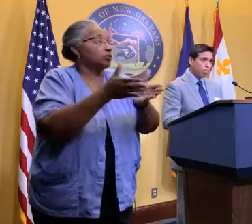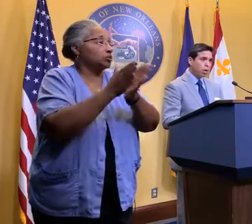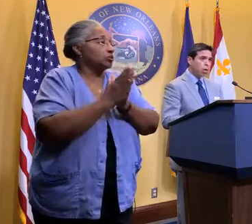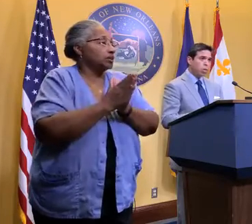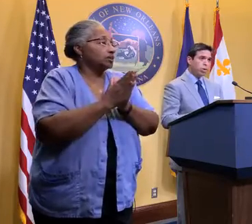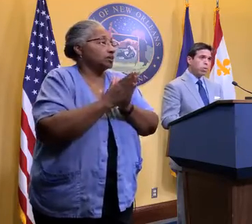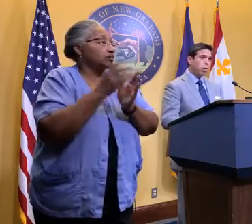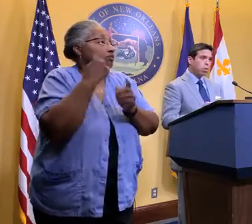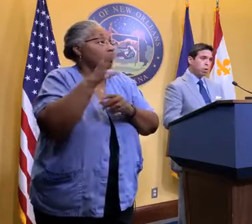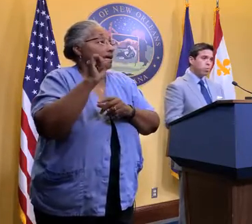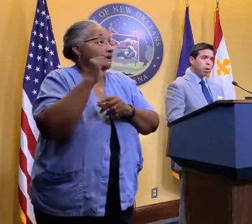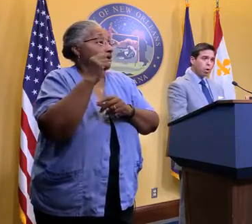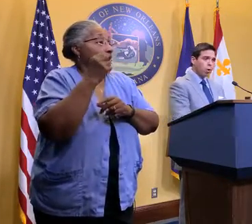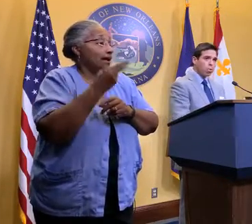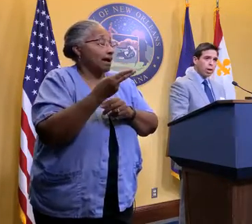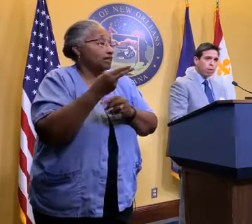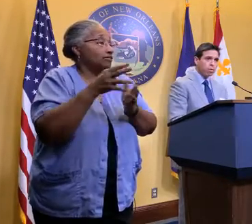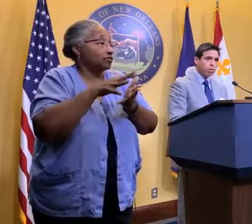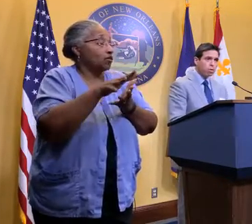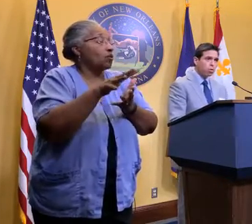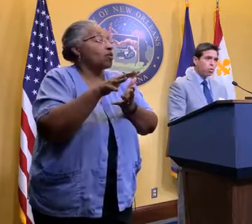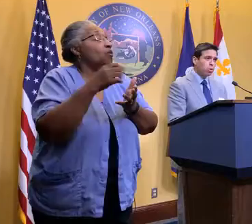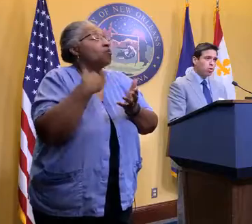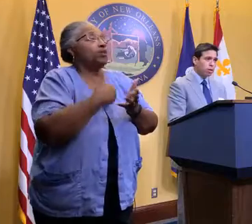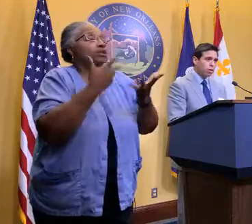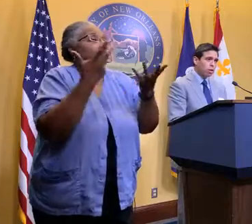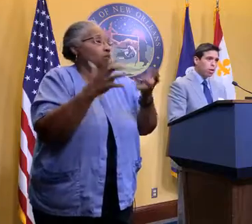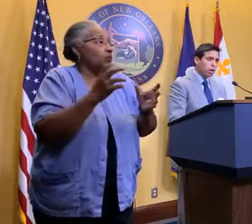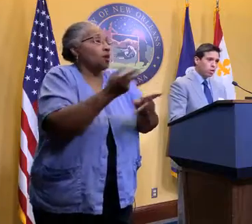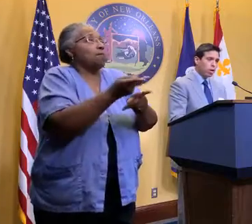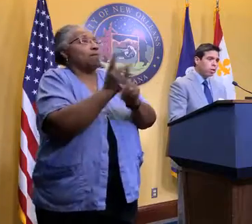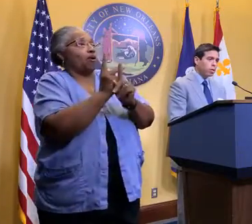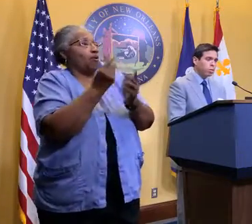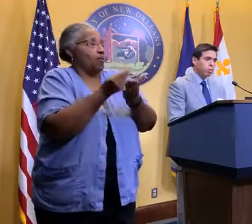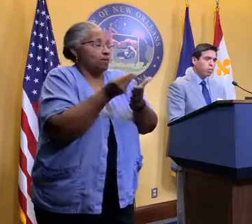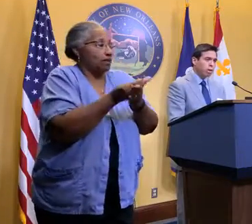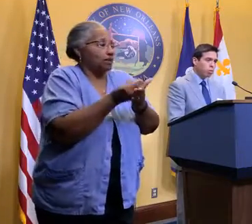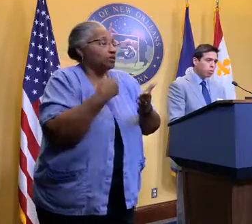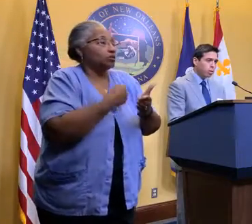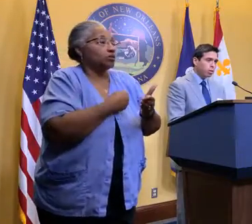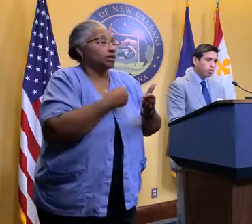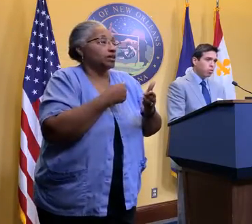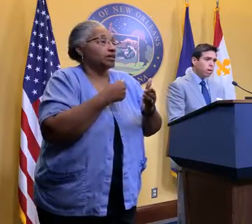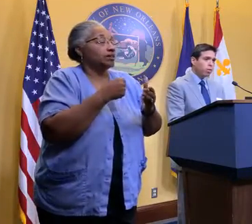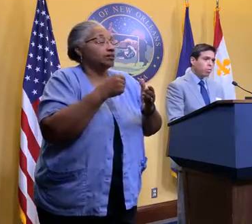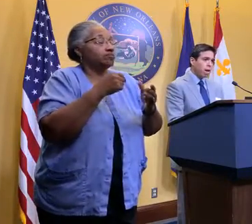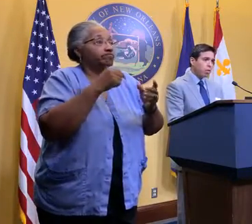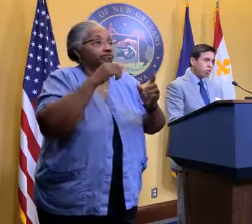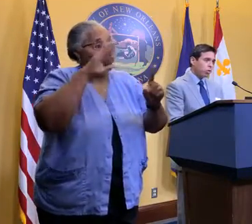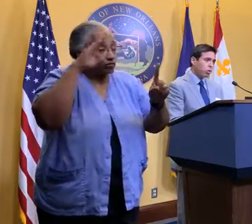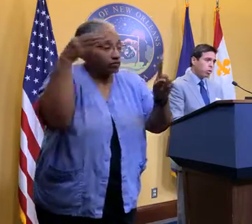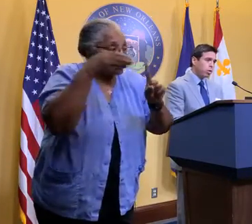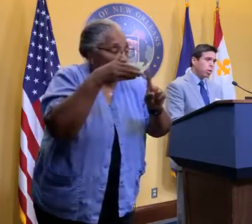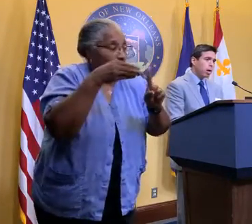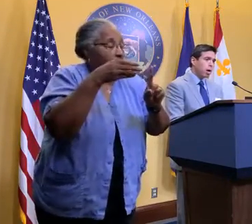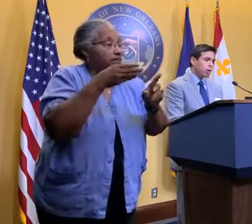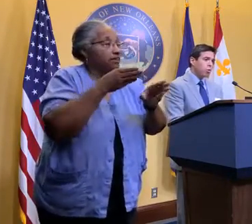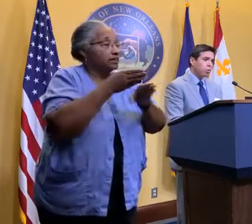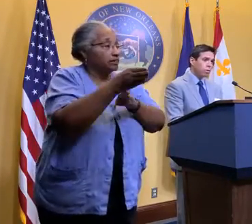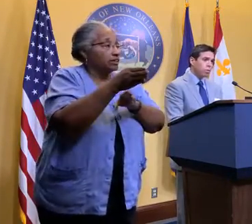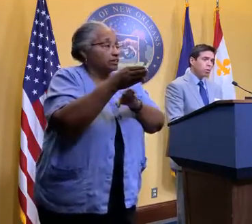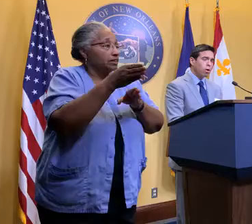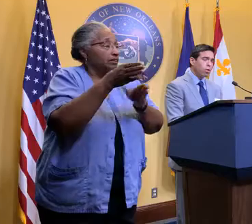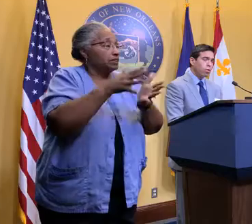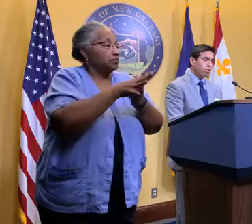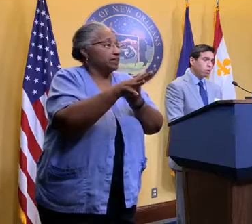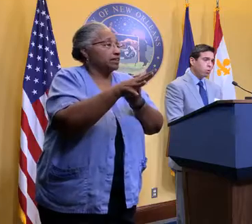a cash flow. We do not want to borrow our way out of this issue. We're addressing it directly through expenditure cuts and trying to manage accordingly on